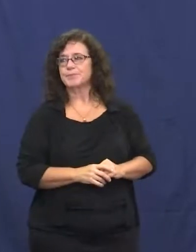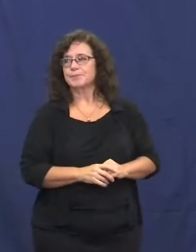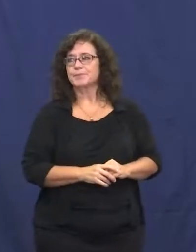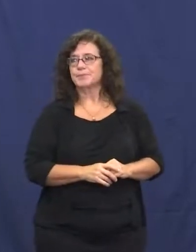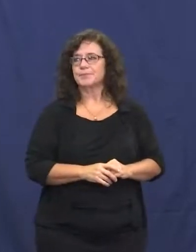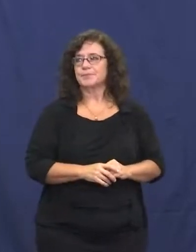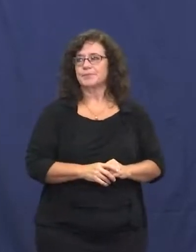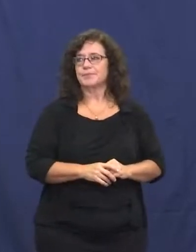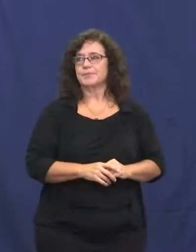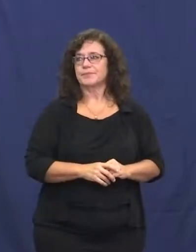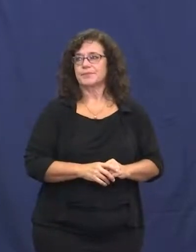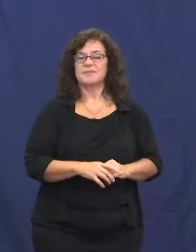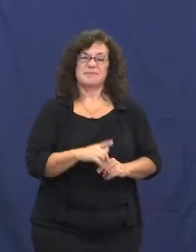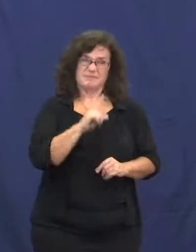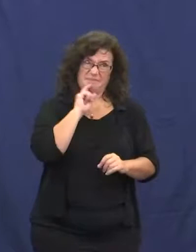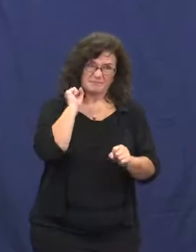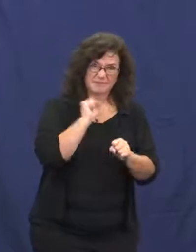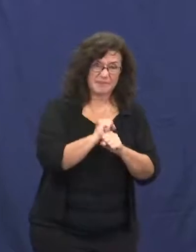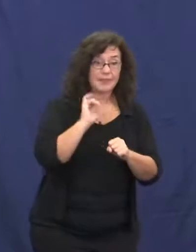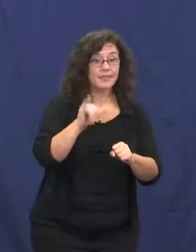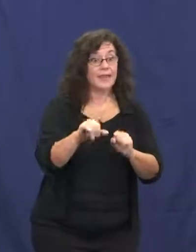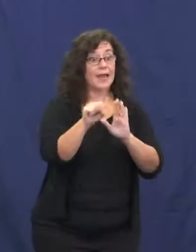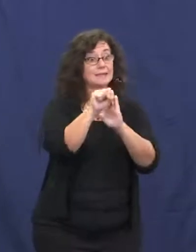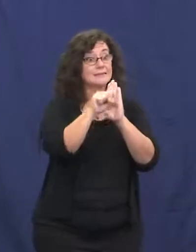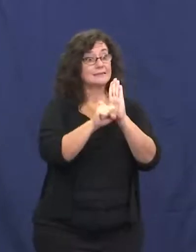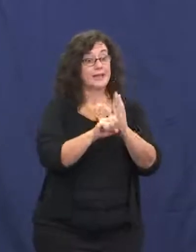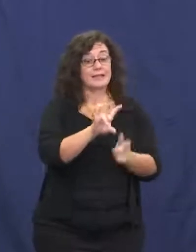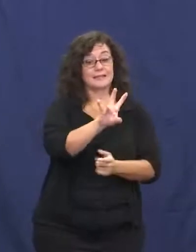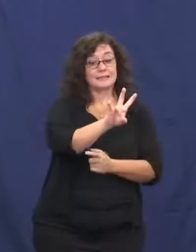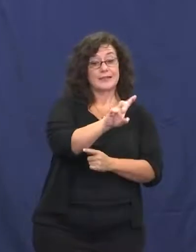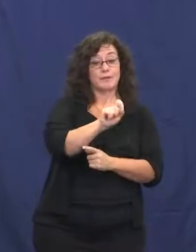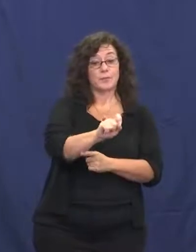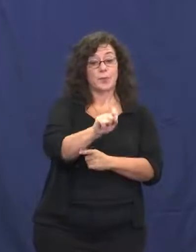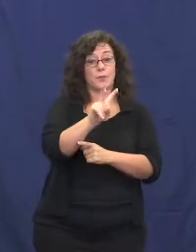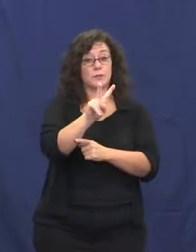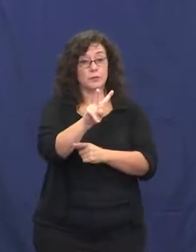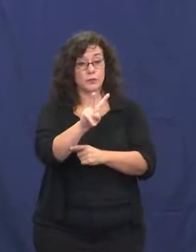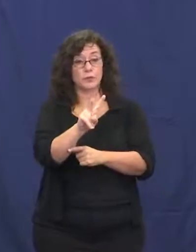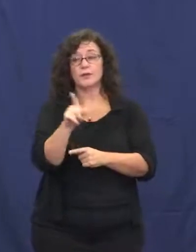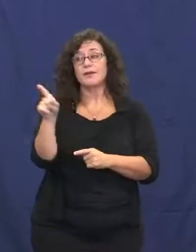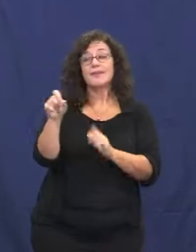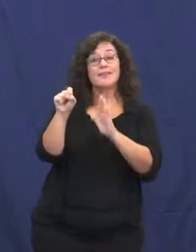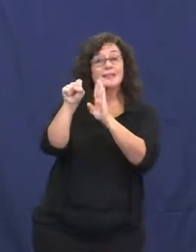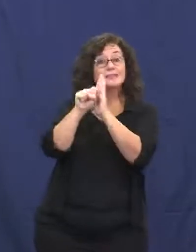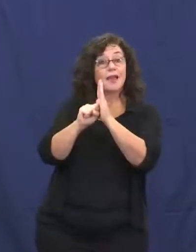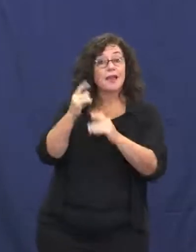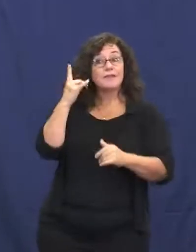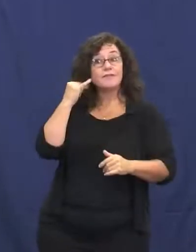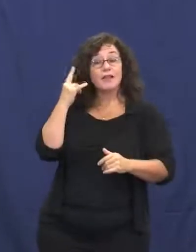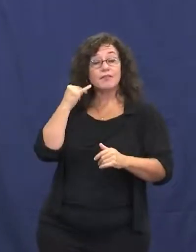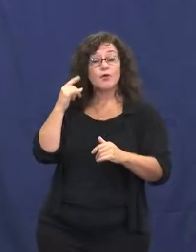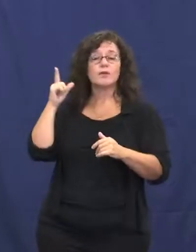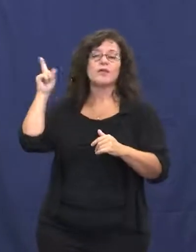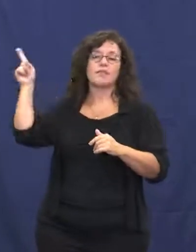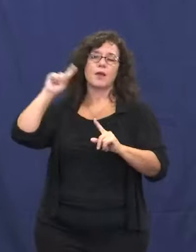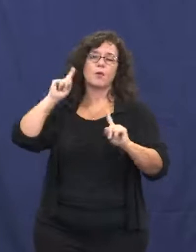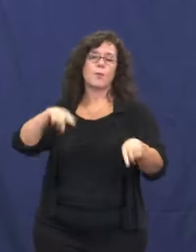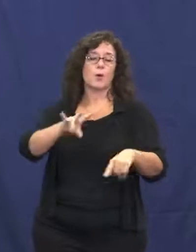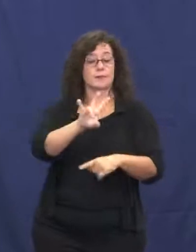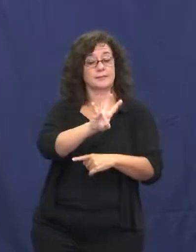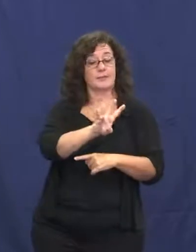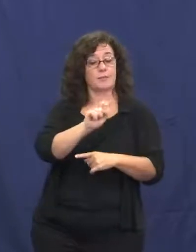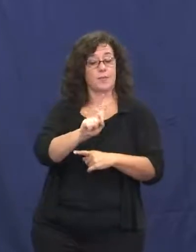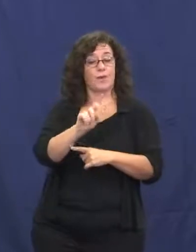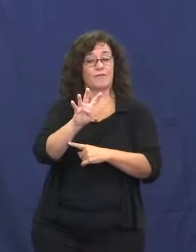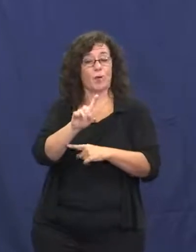is actually 7.2. The state, again, does a one-time update, and they are reporting 7.4, but really we're even